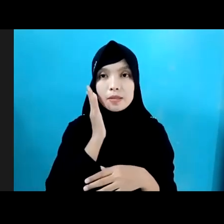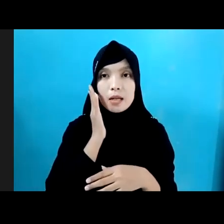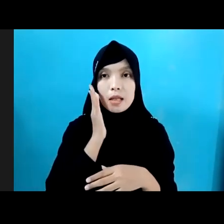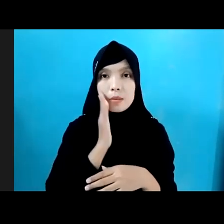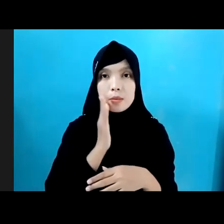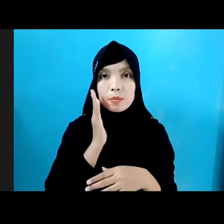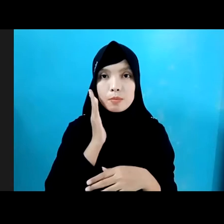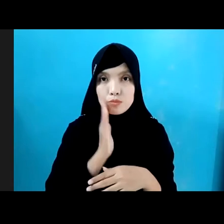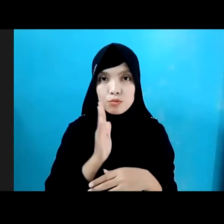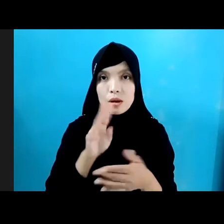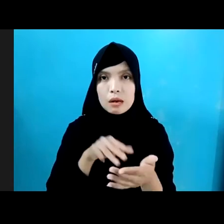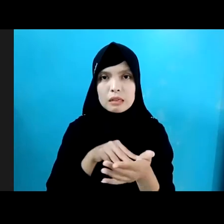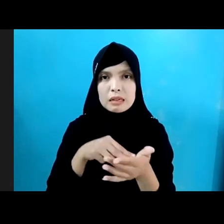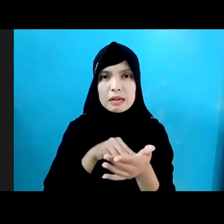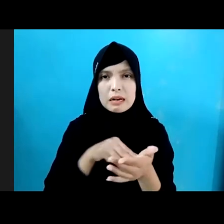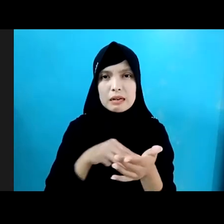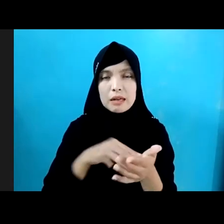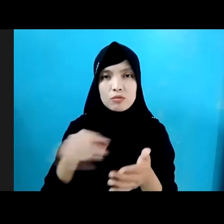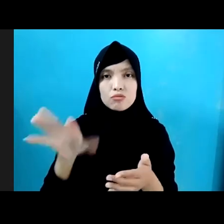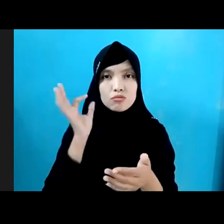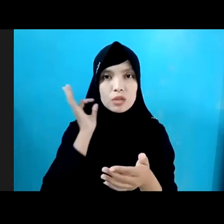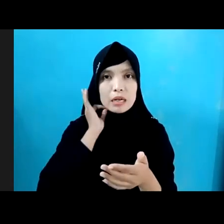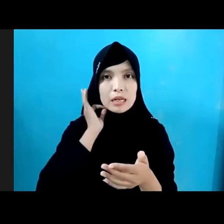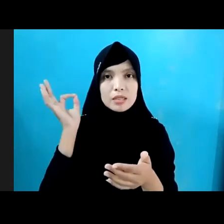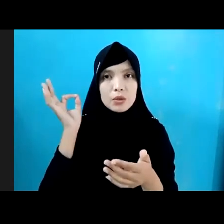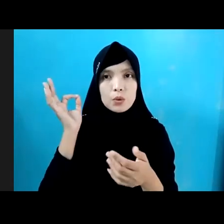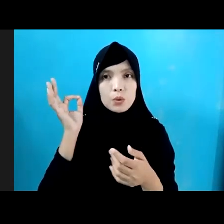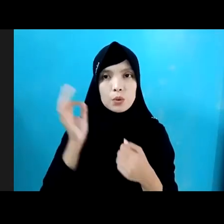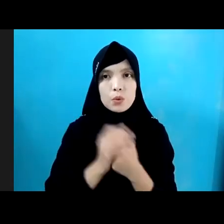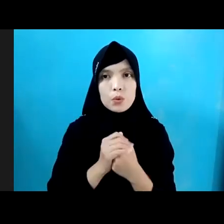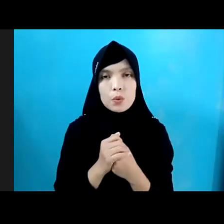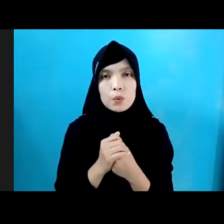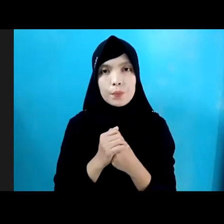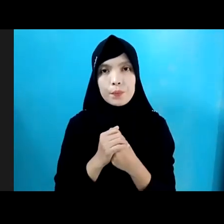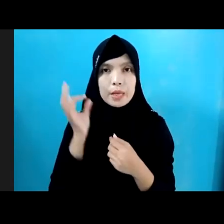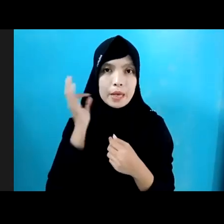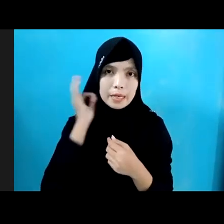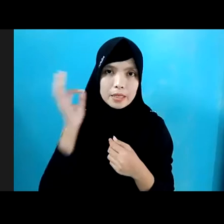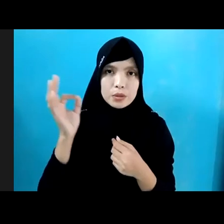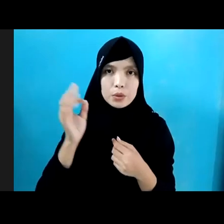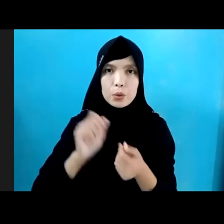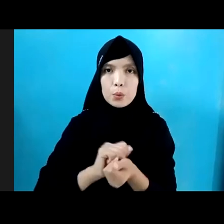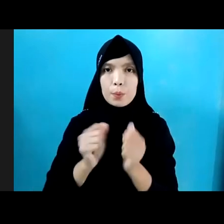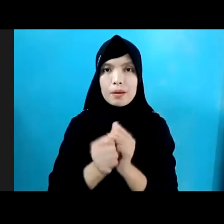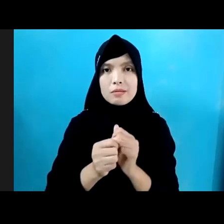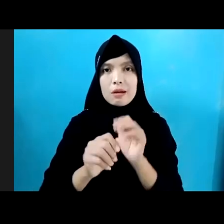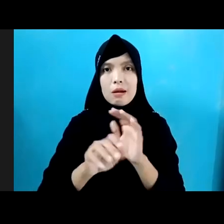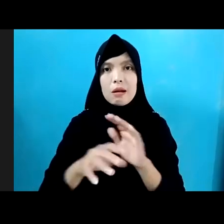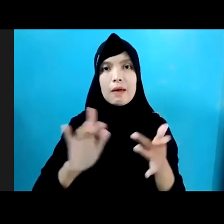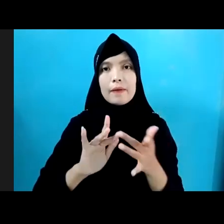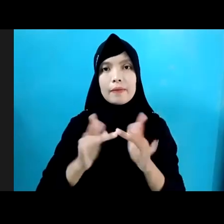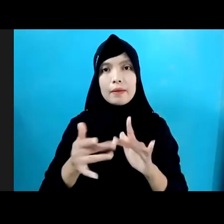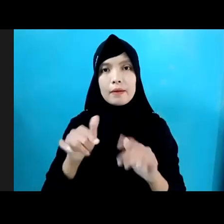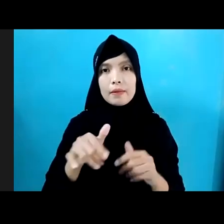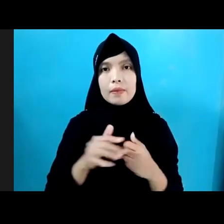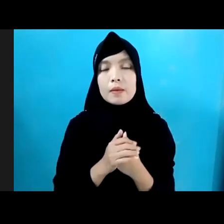Risks And Threats Encountered Online And We Also Know Whilst This Was A Huge Issue And Some Of